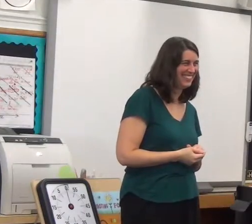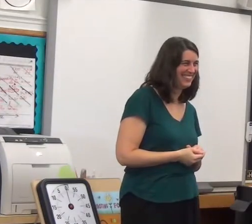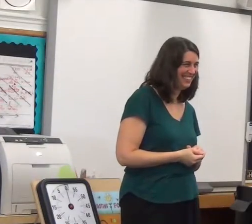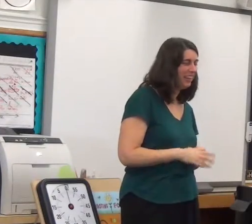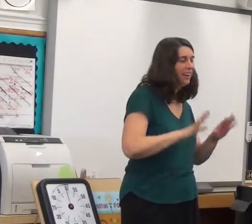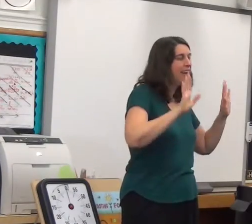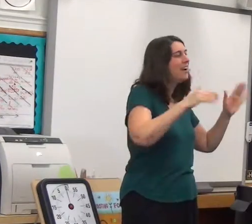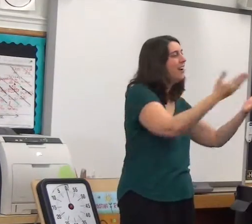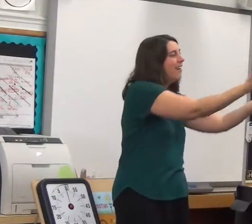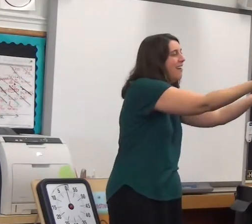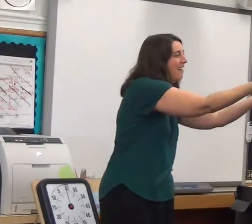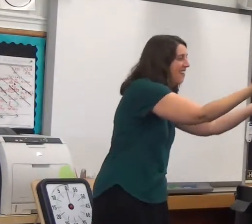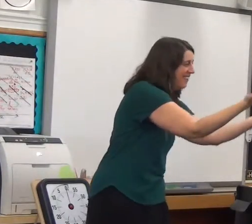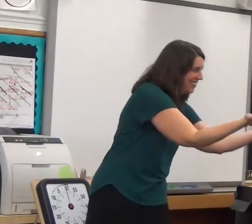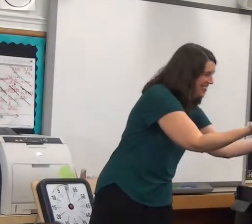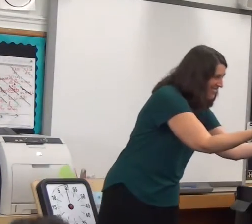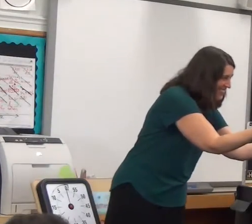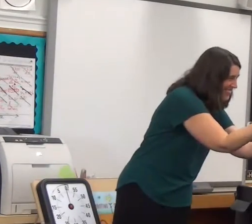All right, let's hear your joke.